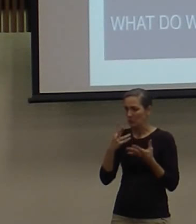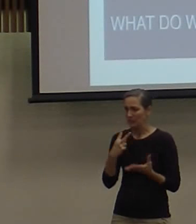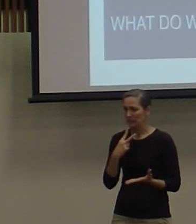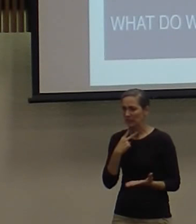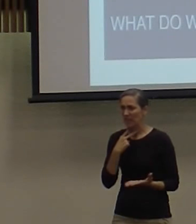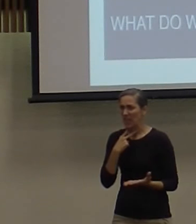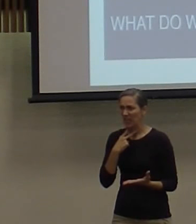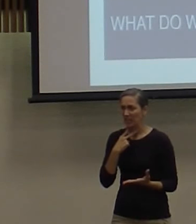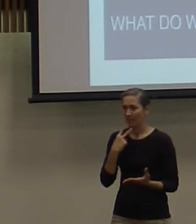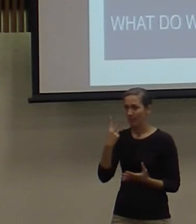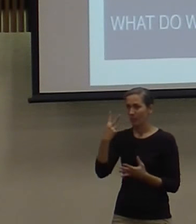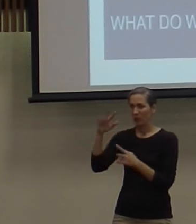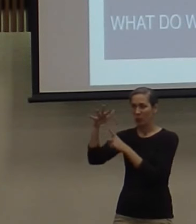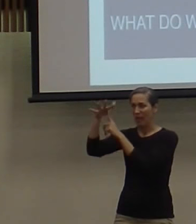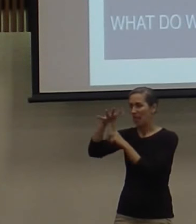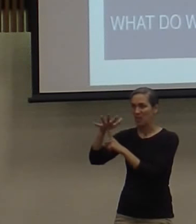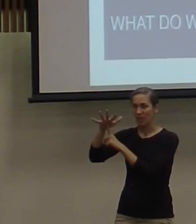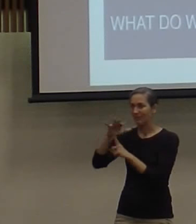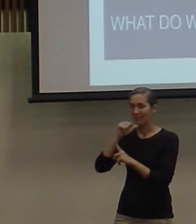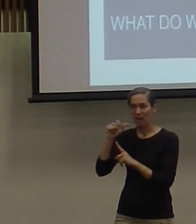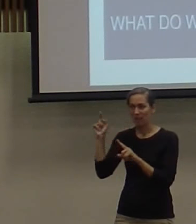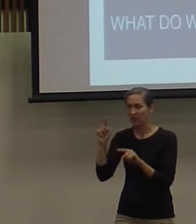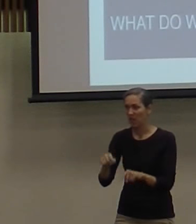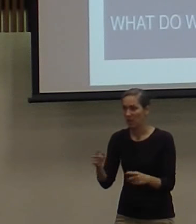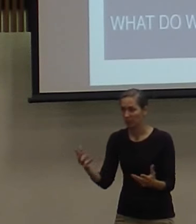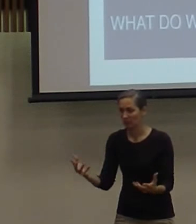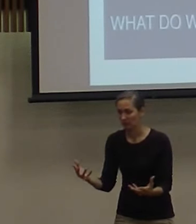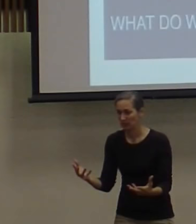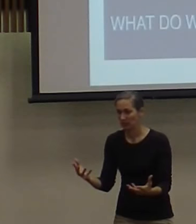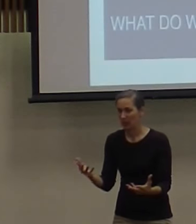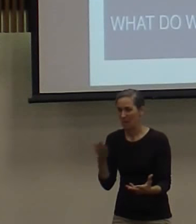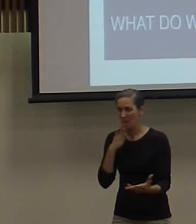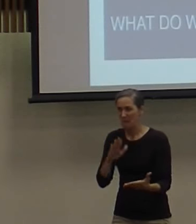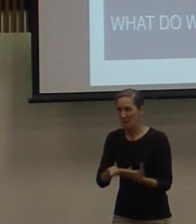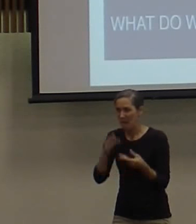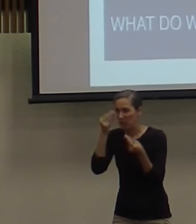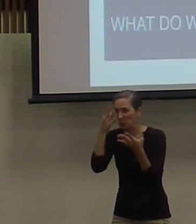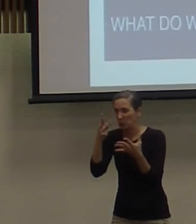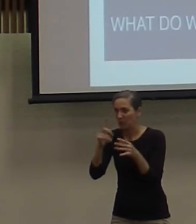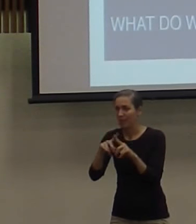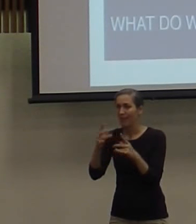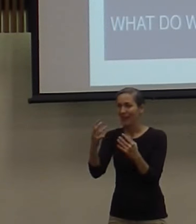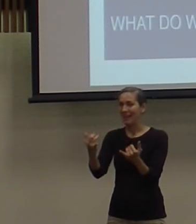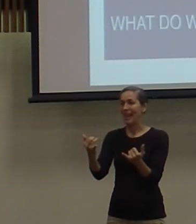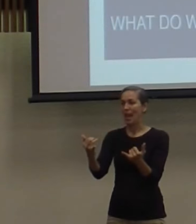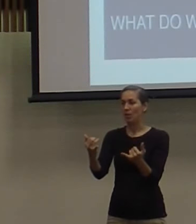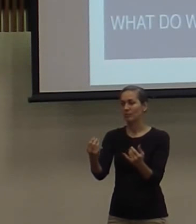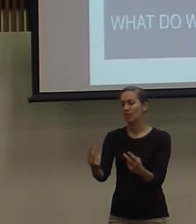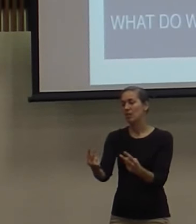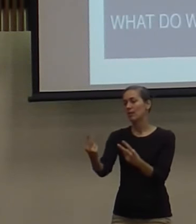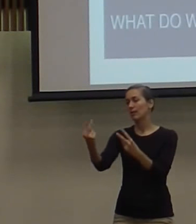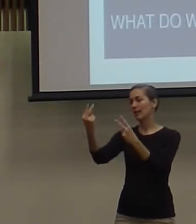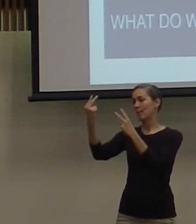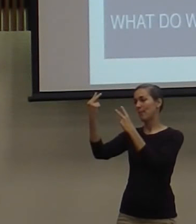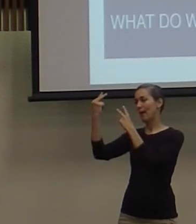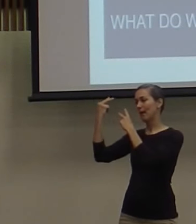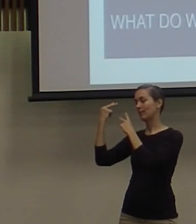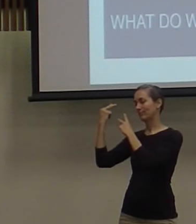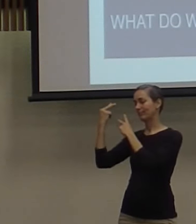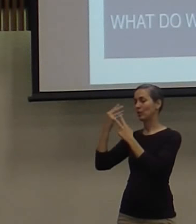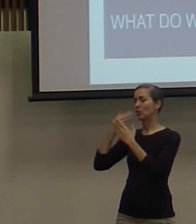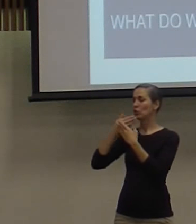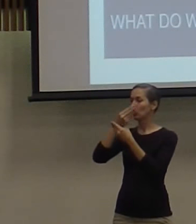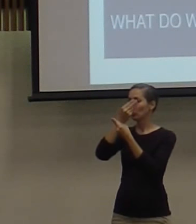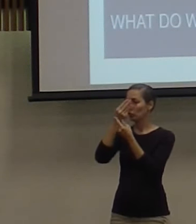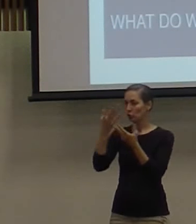2 helicopters did not came. At that time, as a bad news, but when we look back, it's the good news because if every Christian